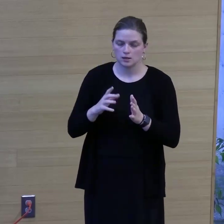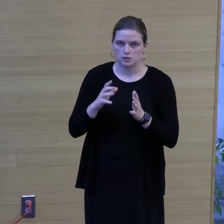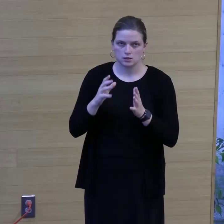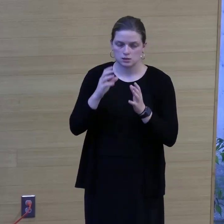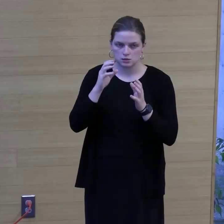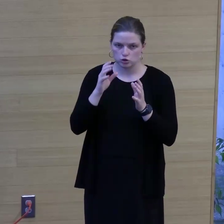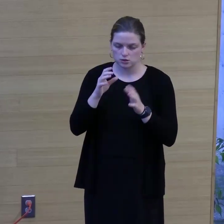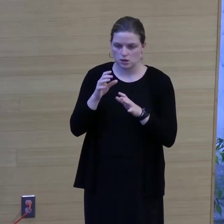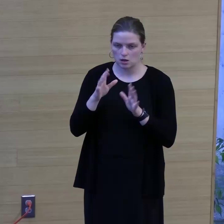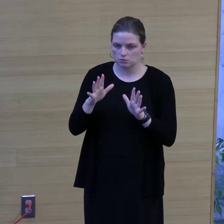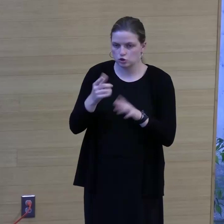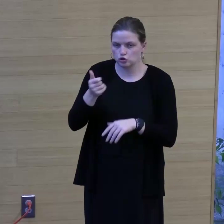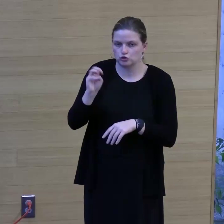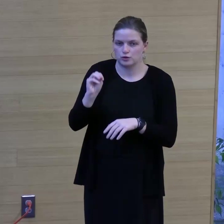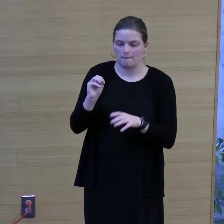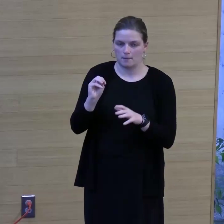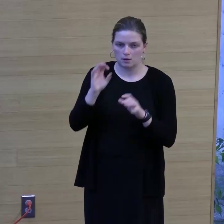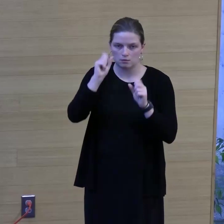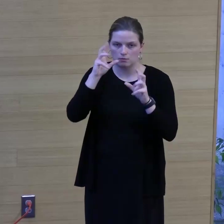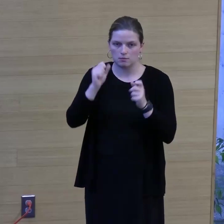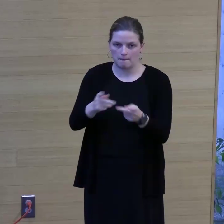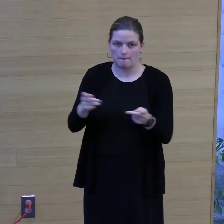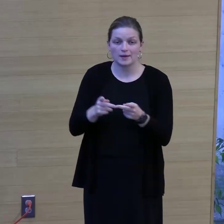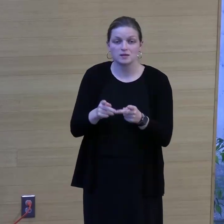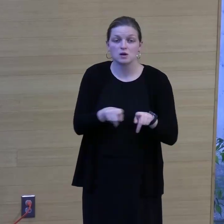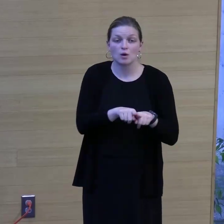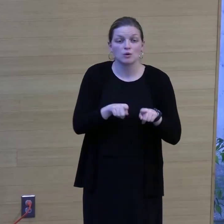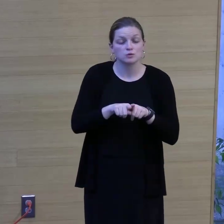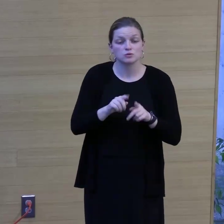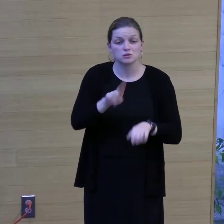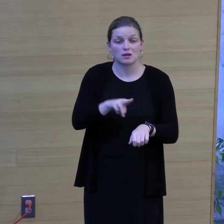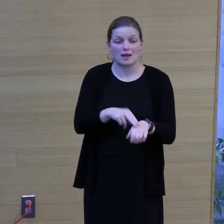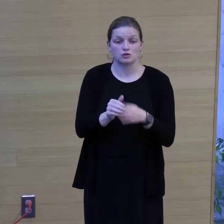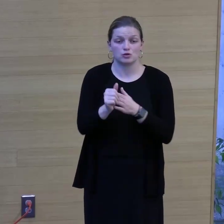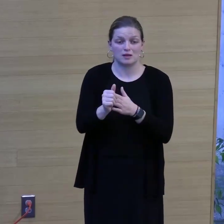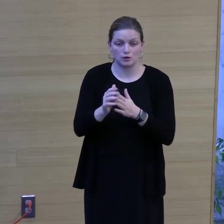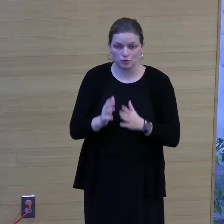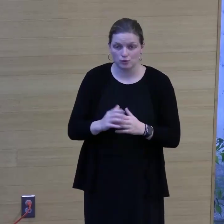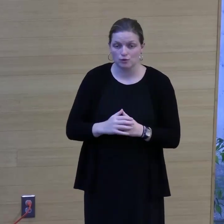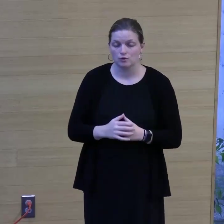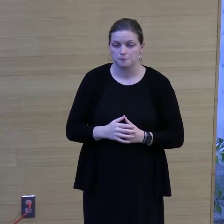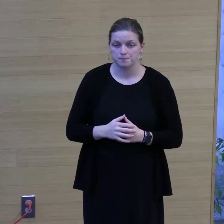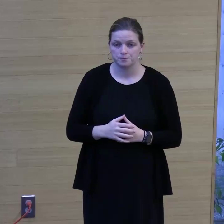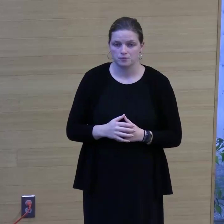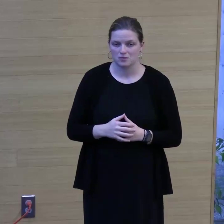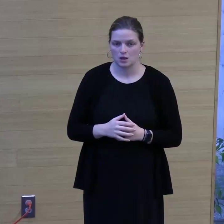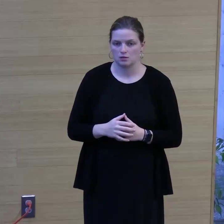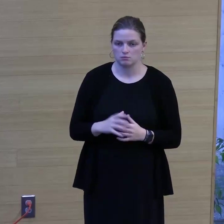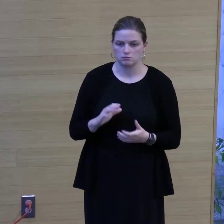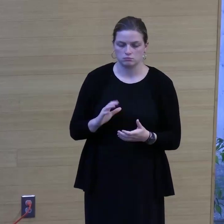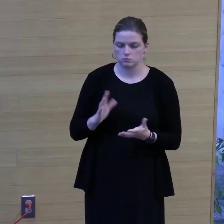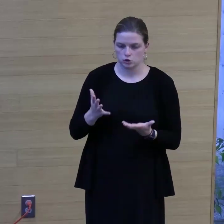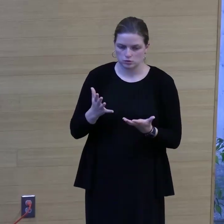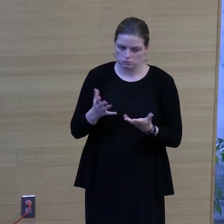gem at Brandeis, as well as a national leader and a group that we are just